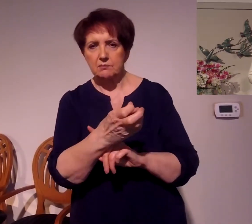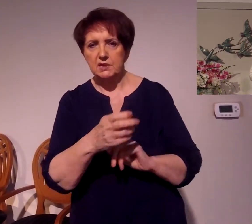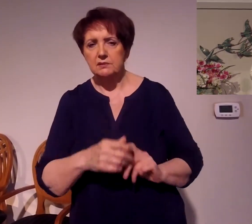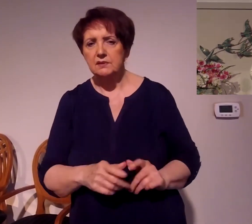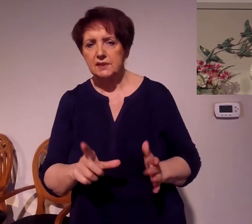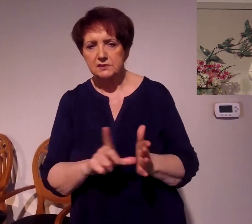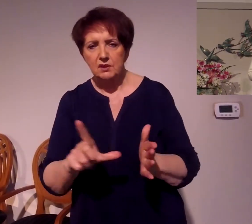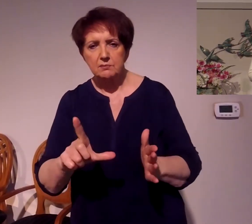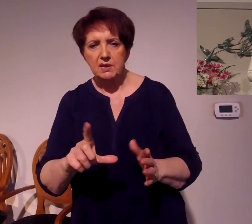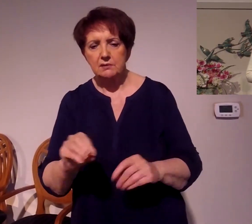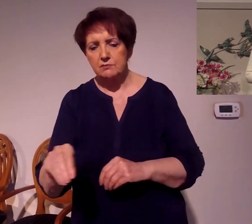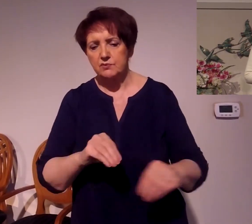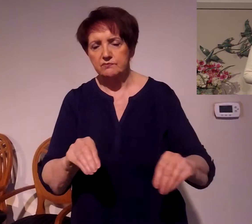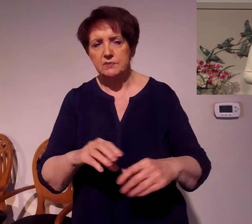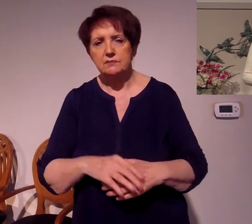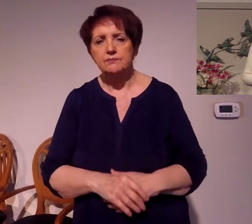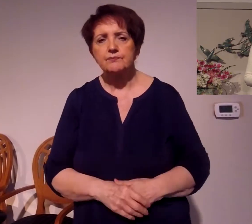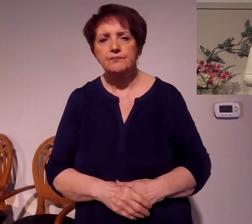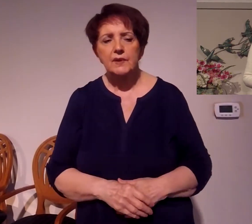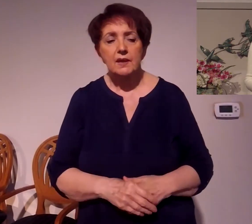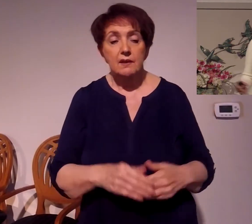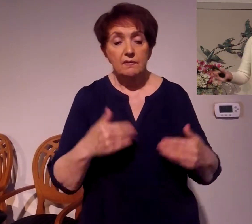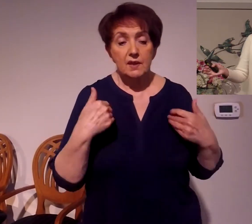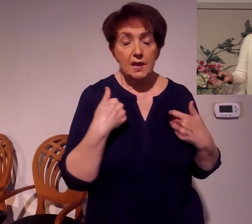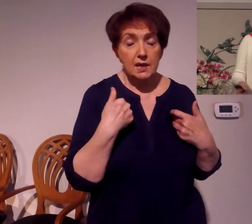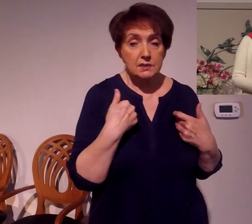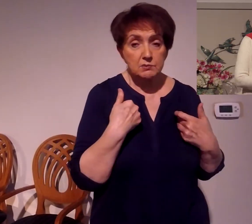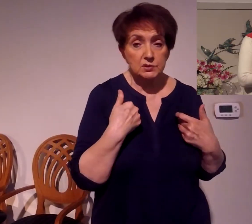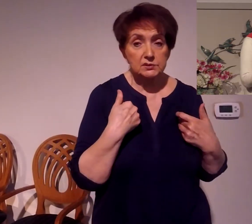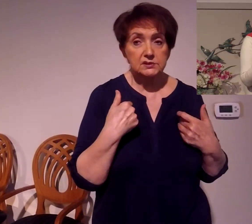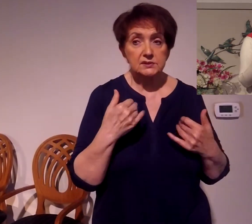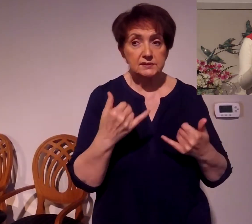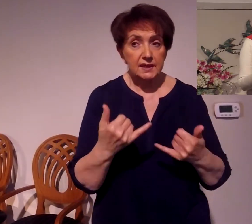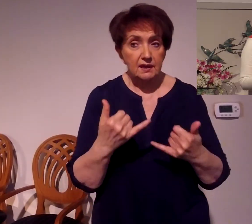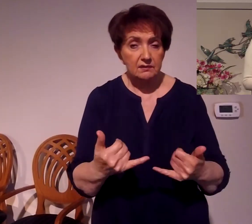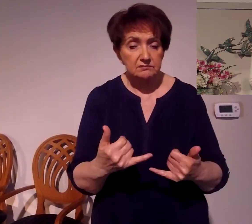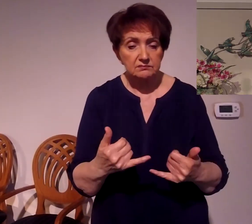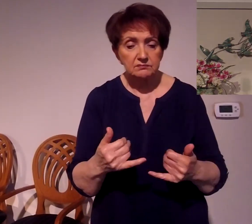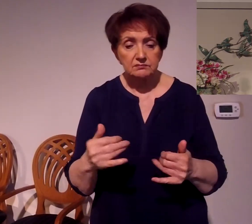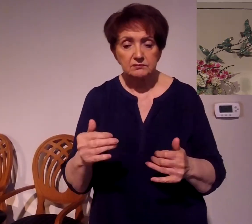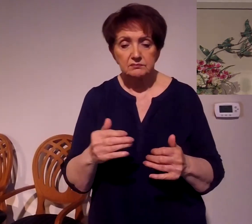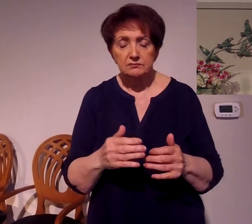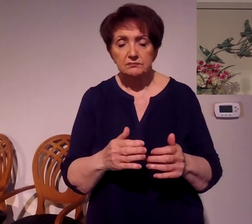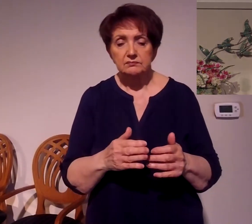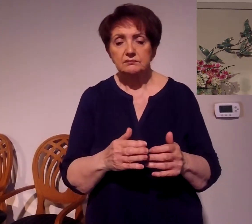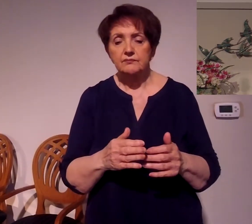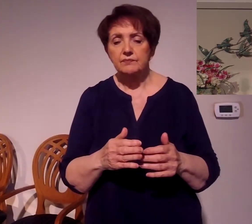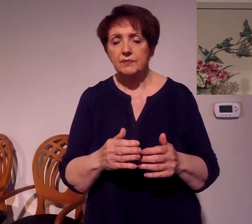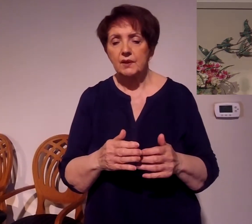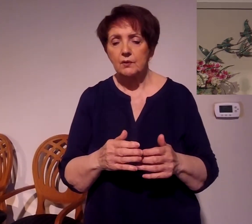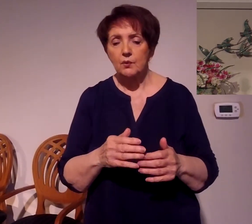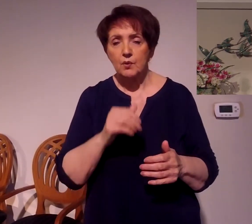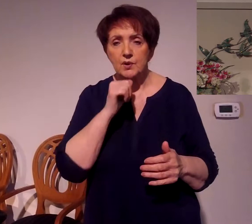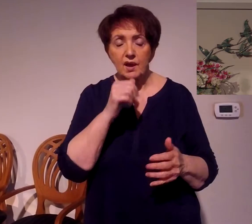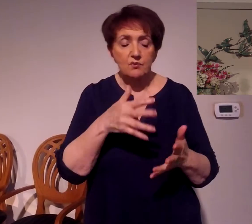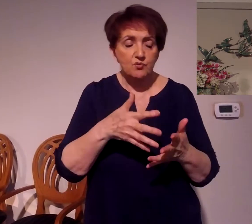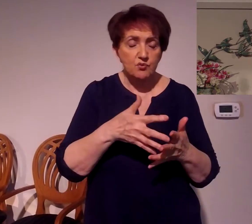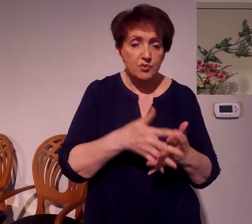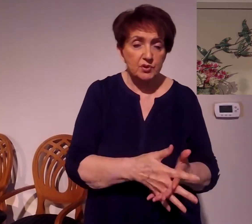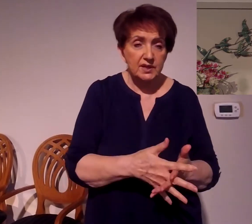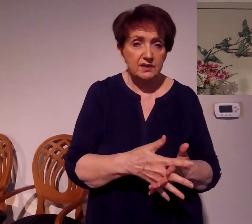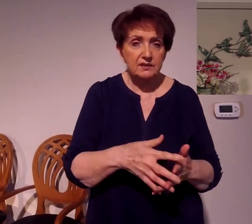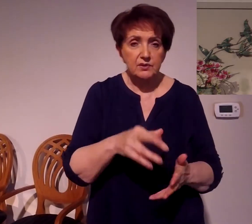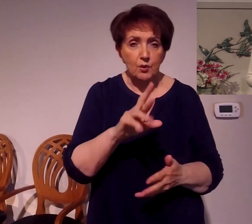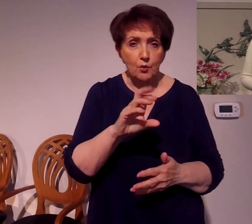movement. The animal kingdom, now you move up more, so we're not rooted in the ground